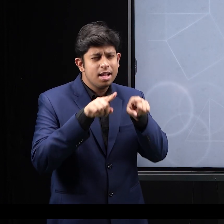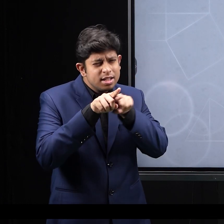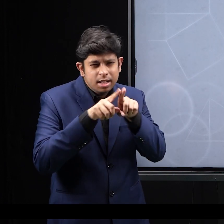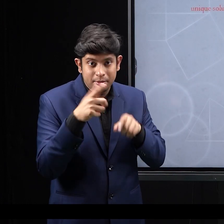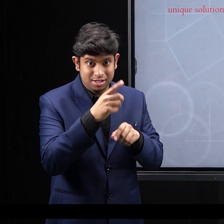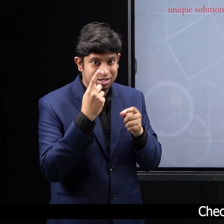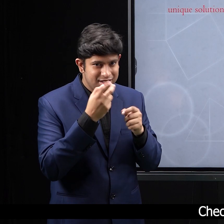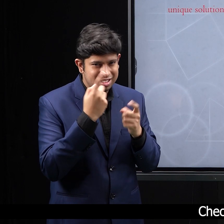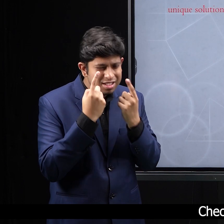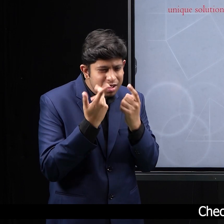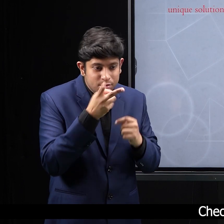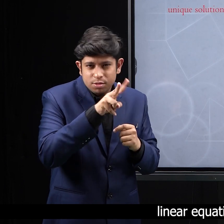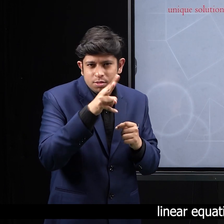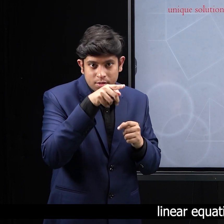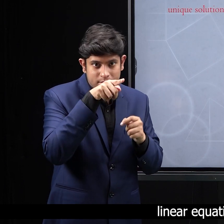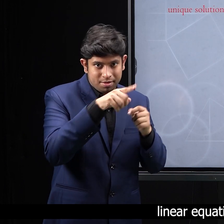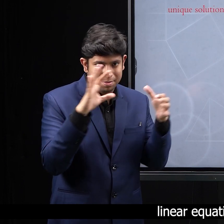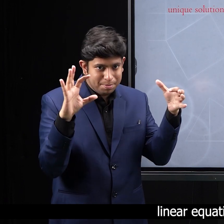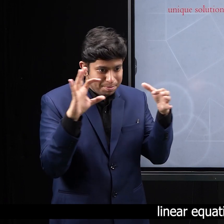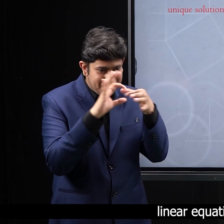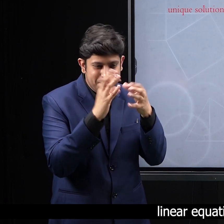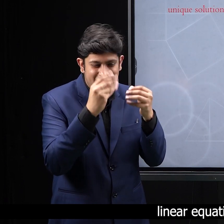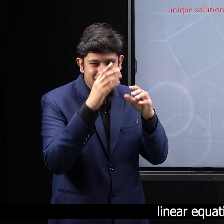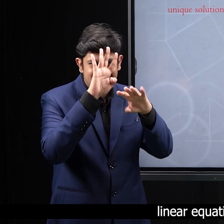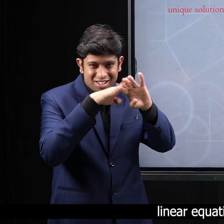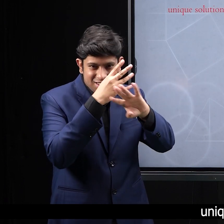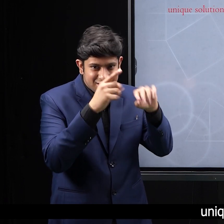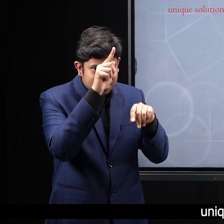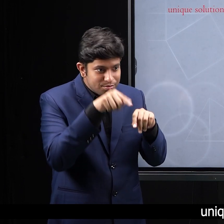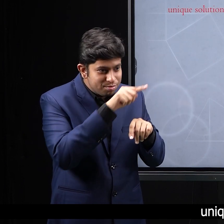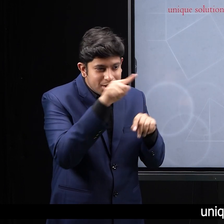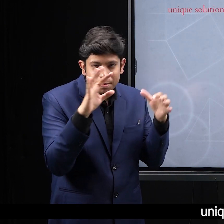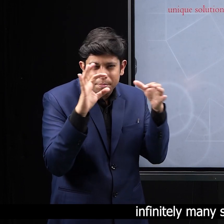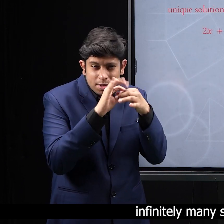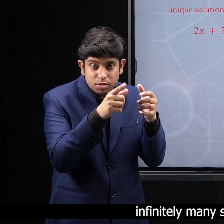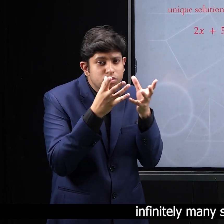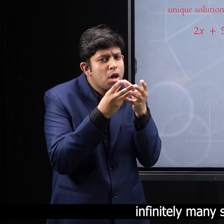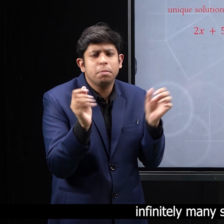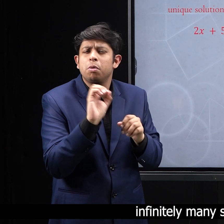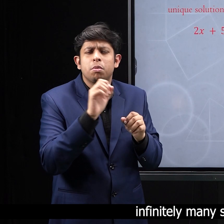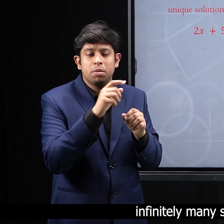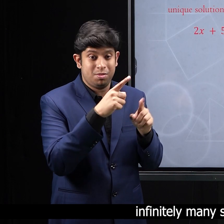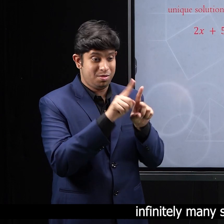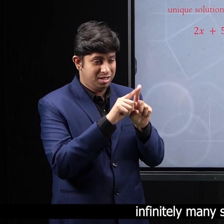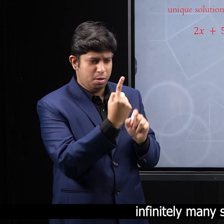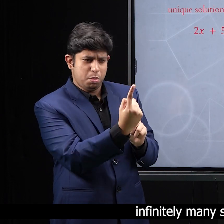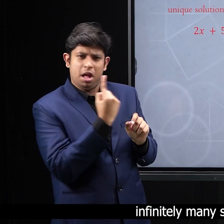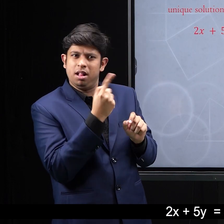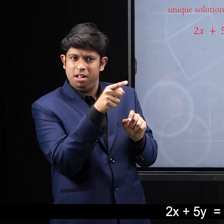Example. Check whether the pair of linear equations have no solution, unique solution or infinitely many solutions for the equation 2x